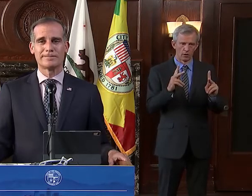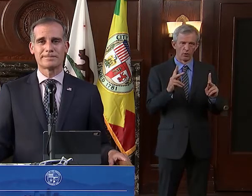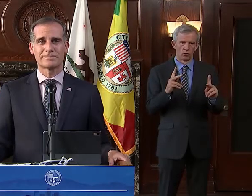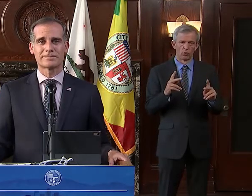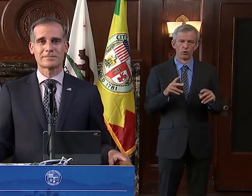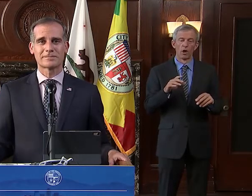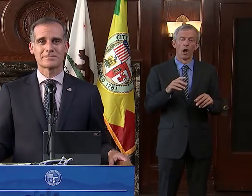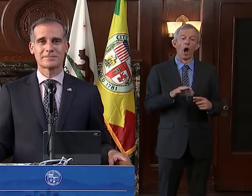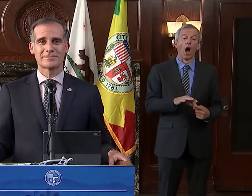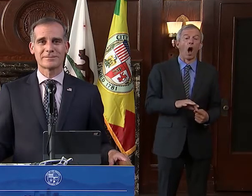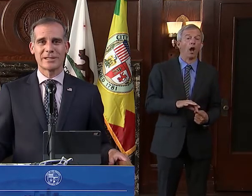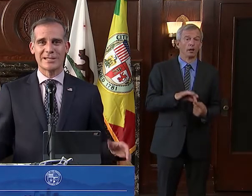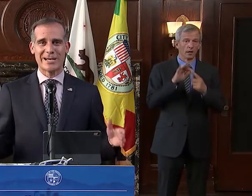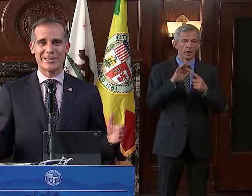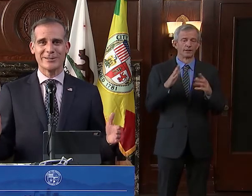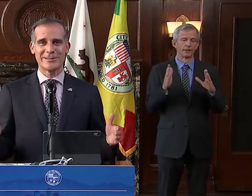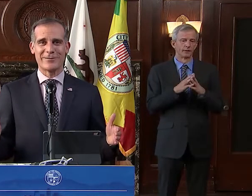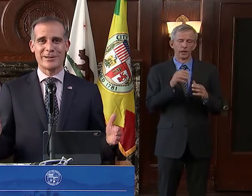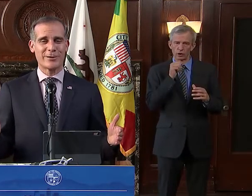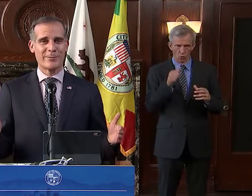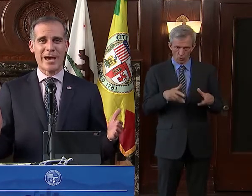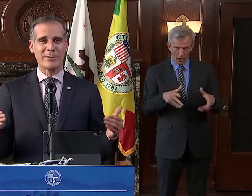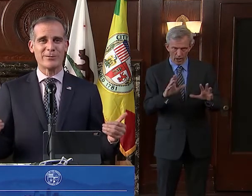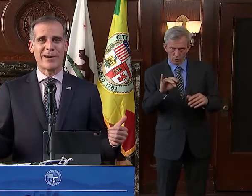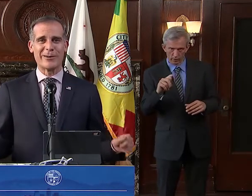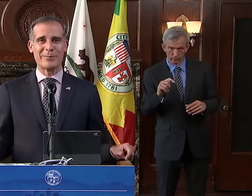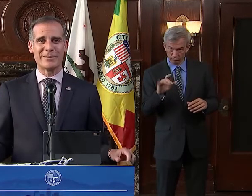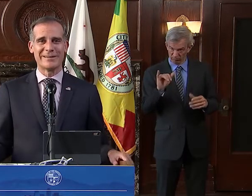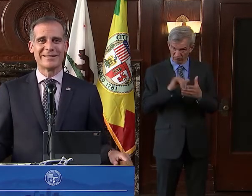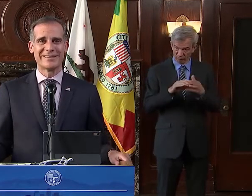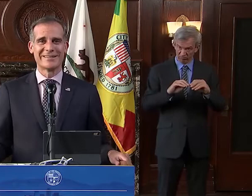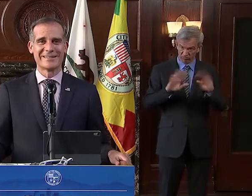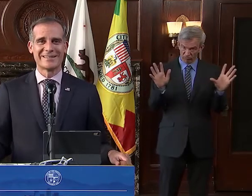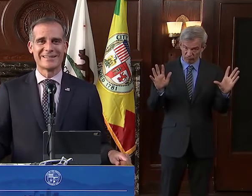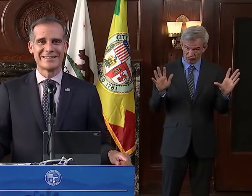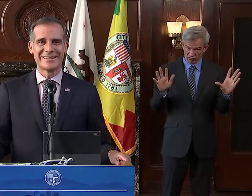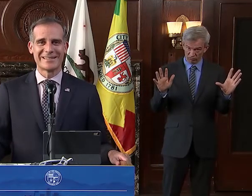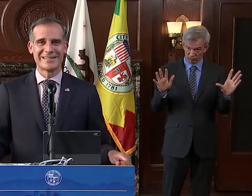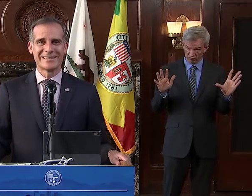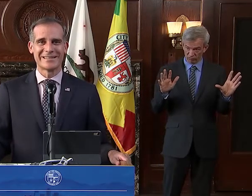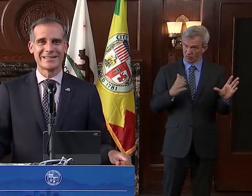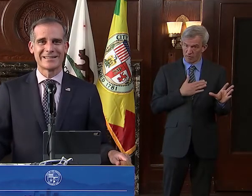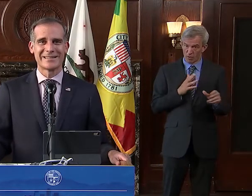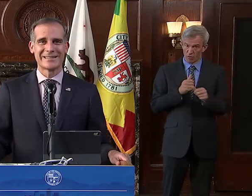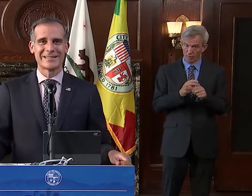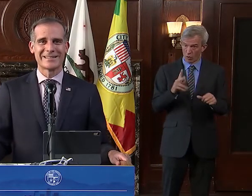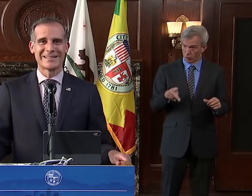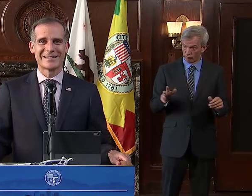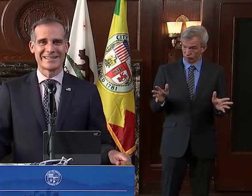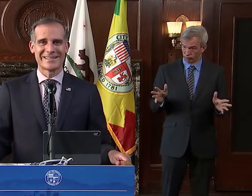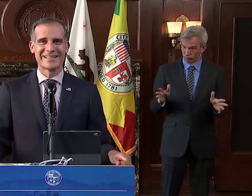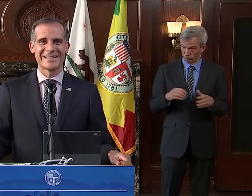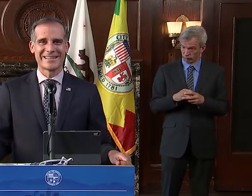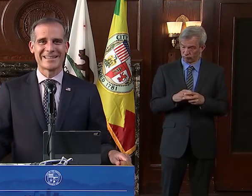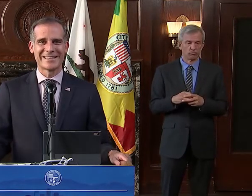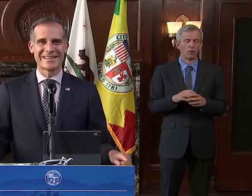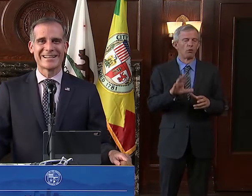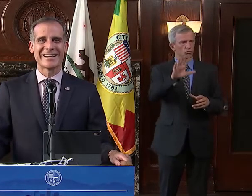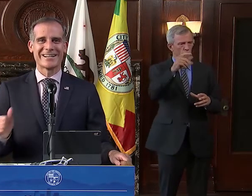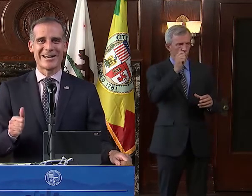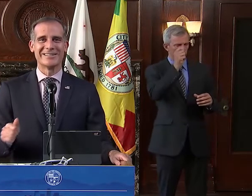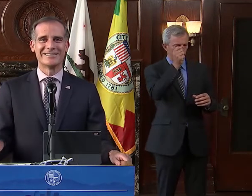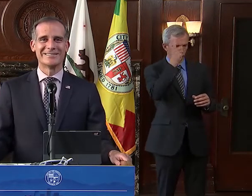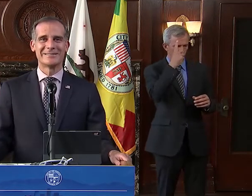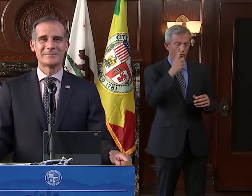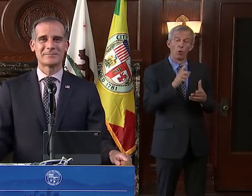tomorrow. Is that clear? Do you have I'm happy to follow up. Is that clear? Yes, no, I got that now. So